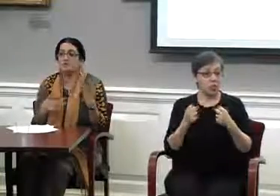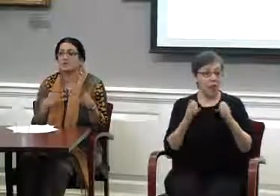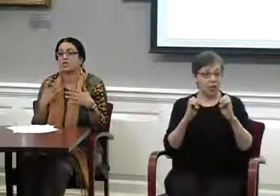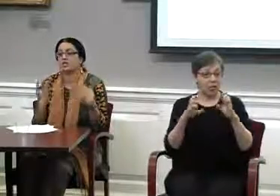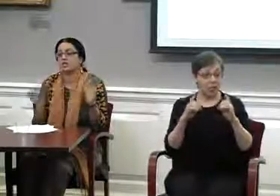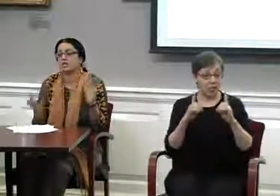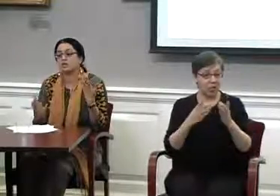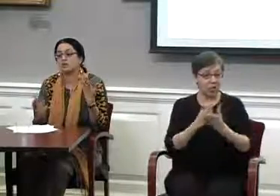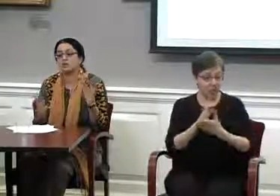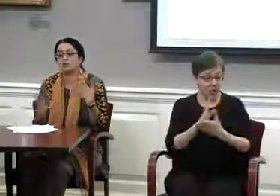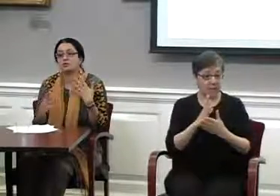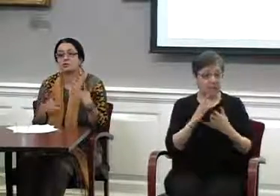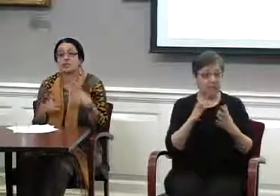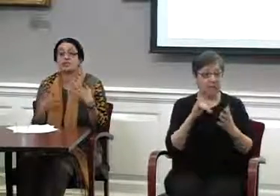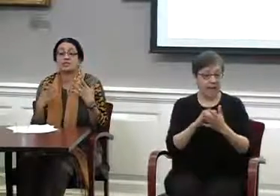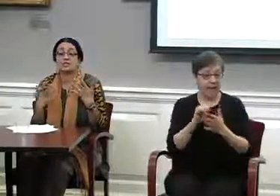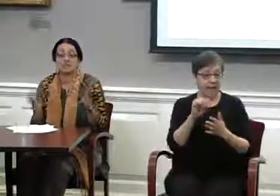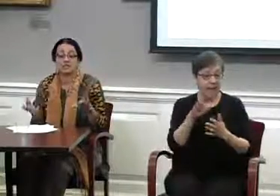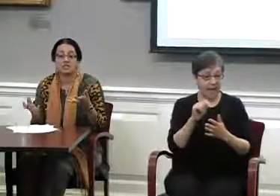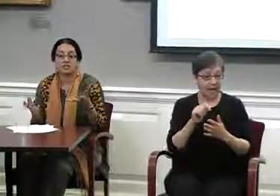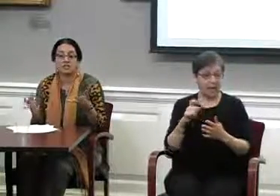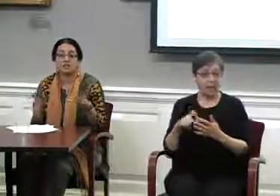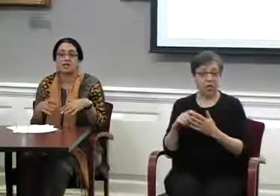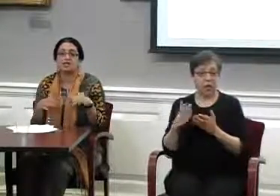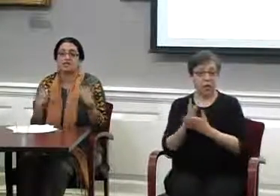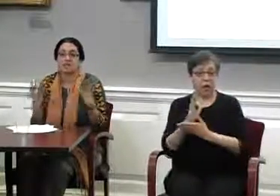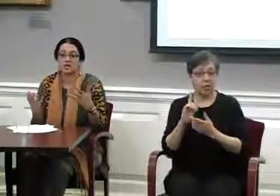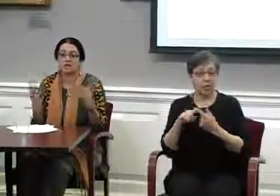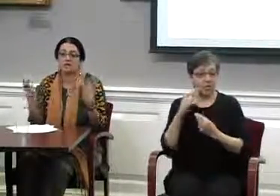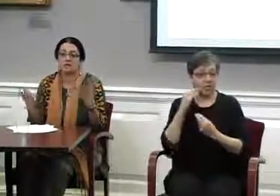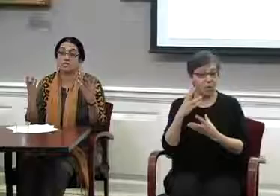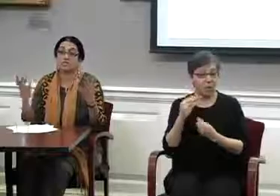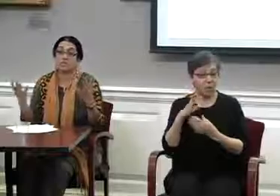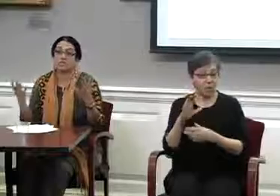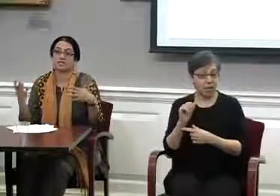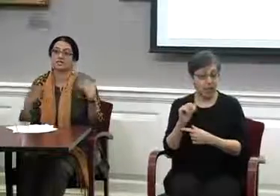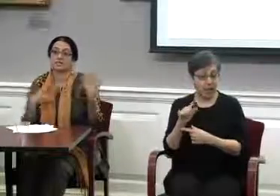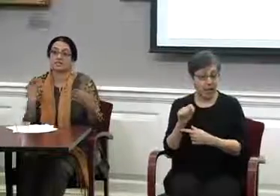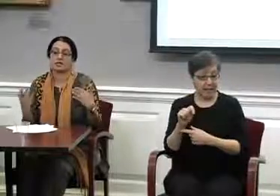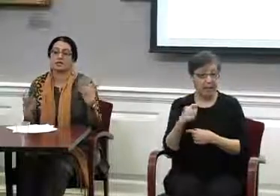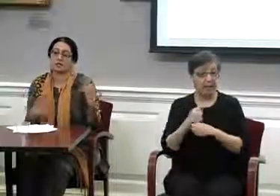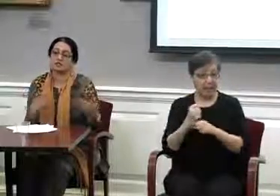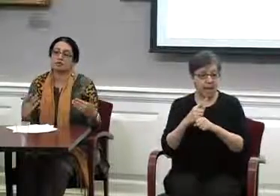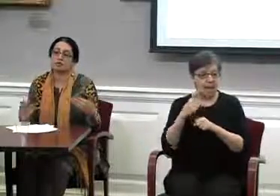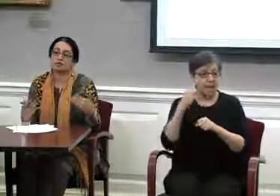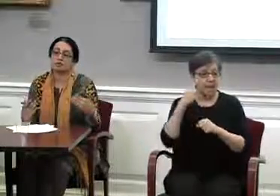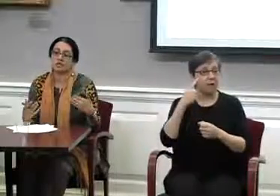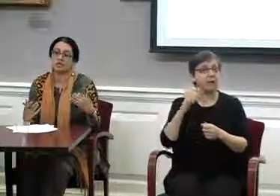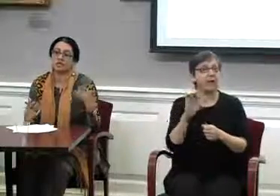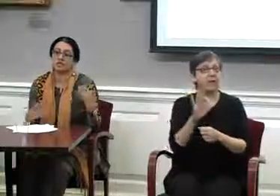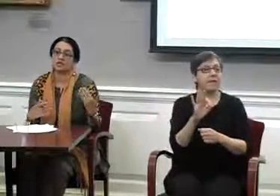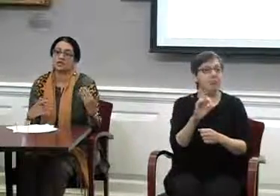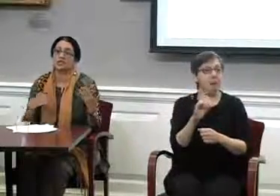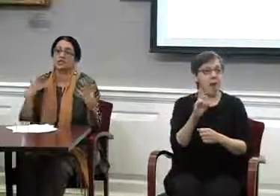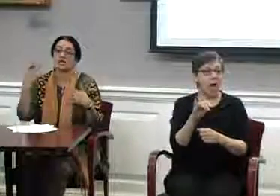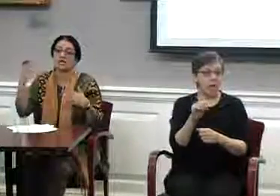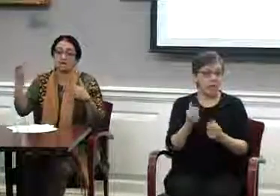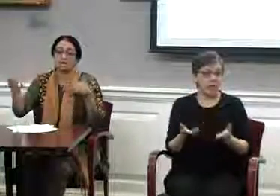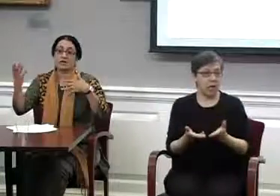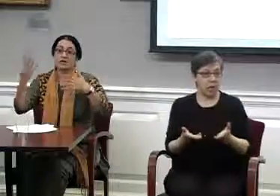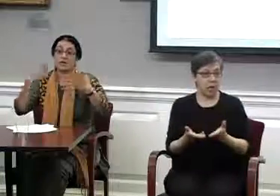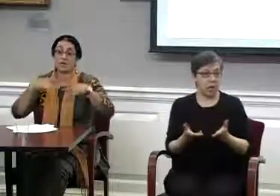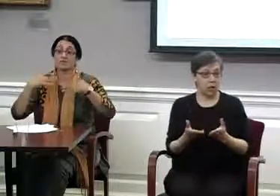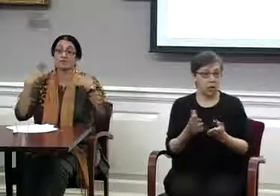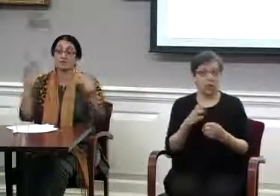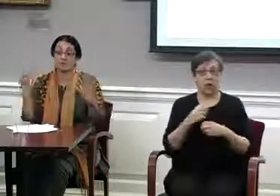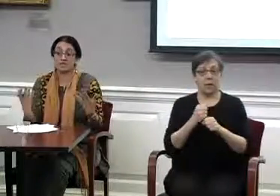of human rights education. A few years ago, there was a Right to Information Act that made government documents, kind of like the Freedom of Information Act of the United States,